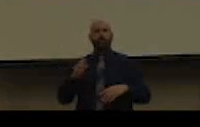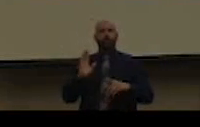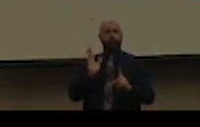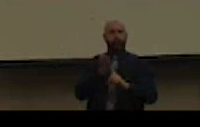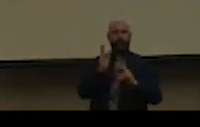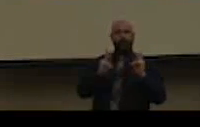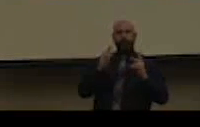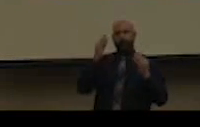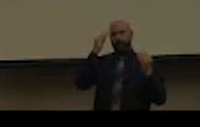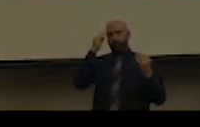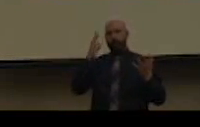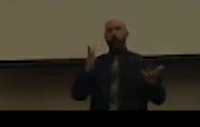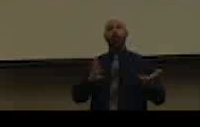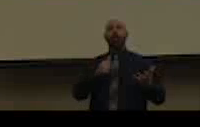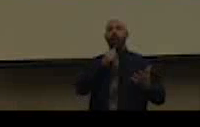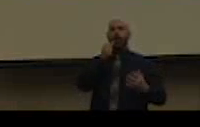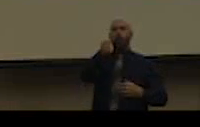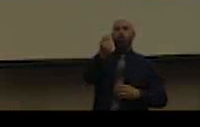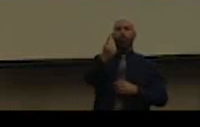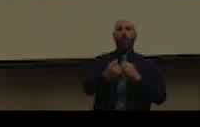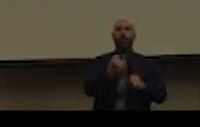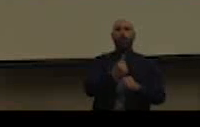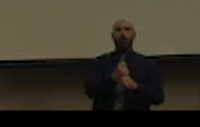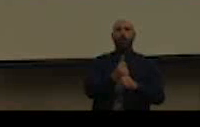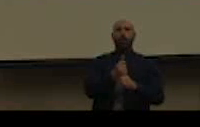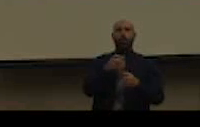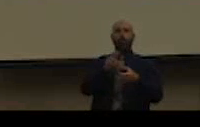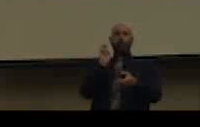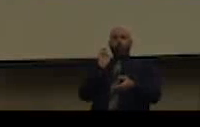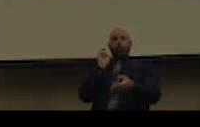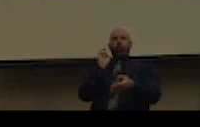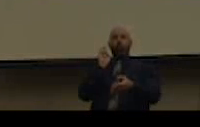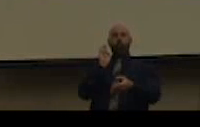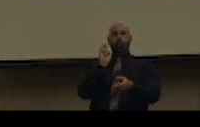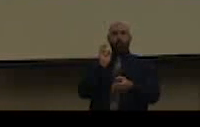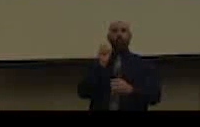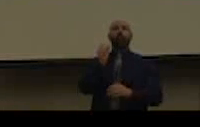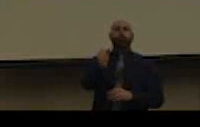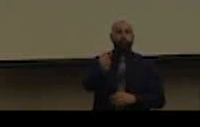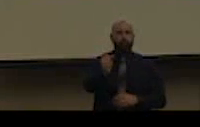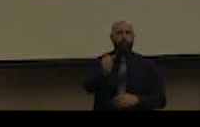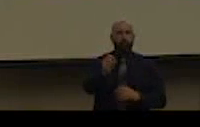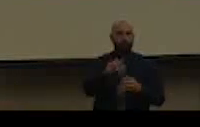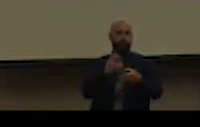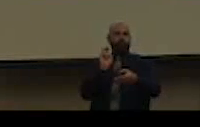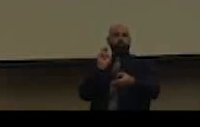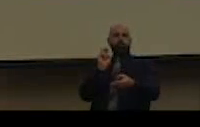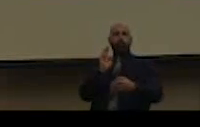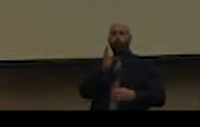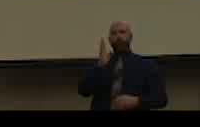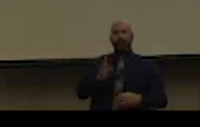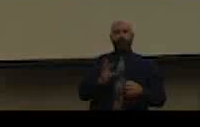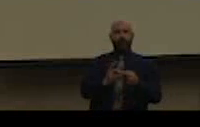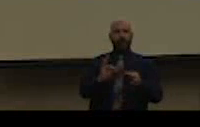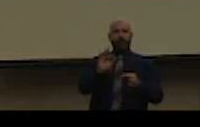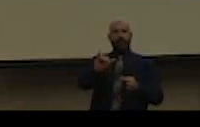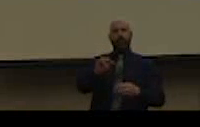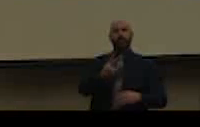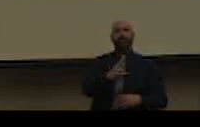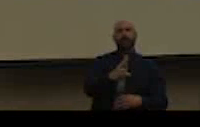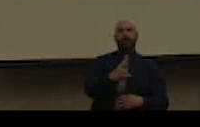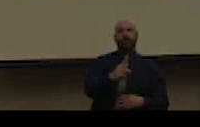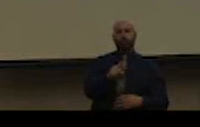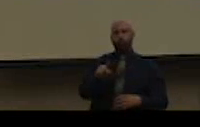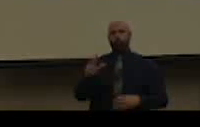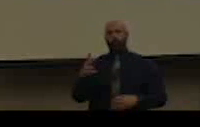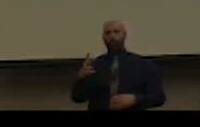not something you put the child in 1 year and then you don't put the child in the next year. I mean, we would never say that from 2nd to 3rd grade. Like, my kid went to 2nd grade and then